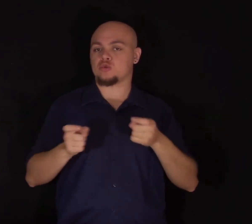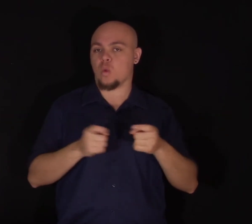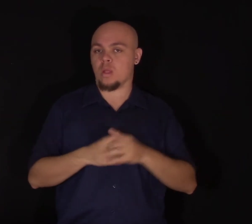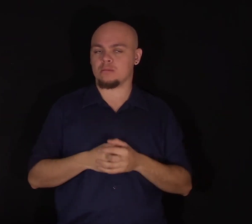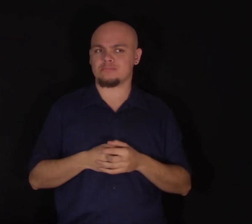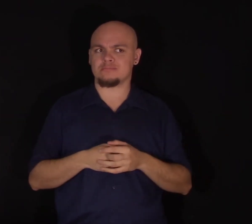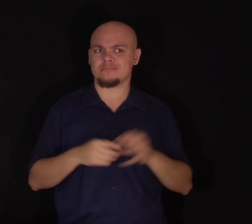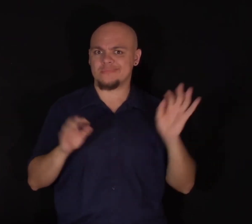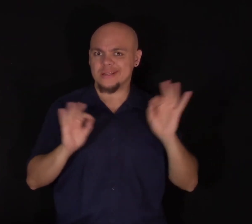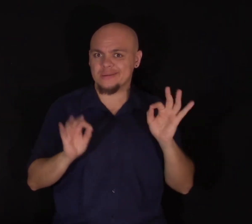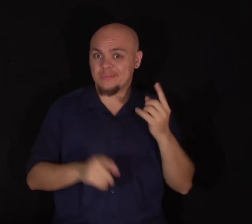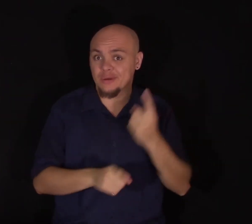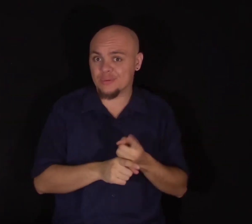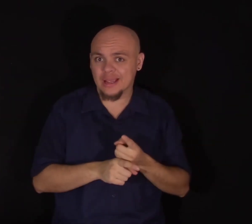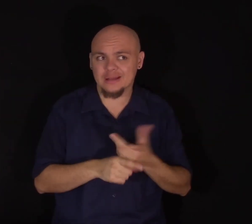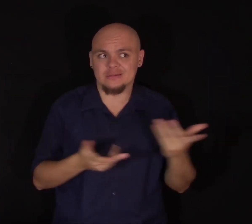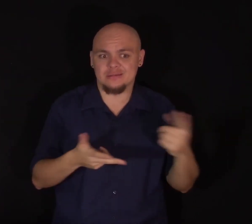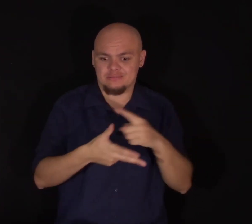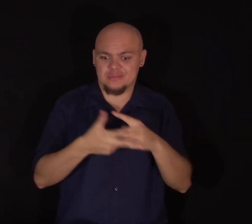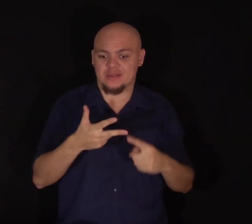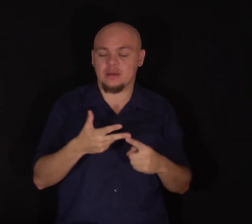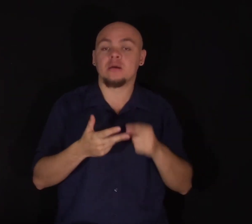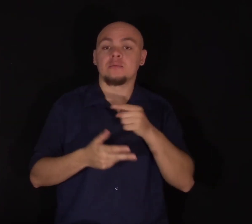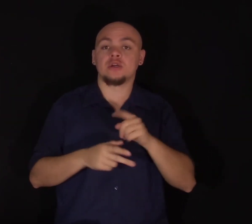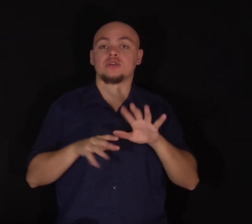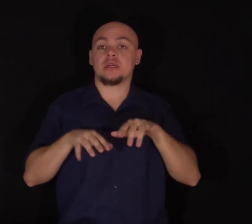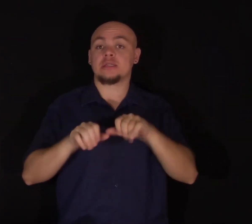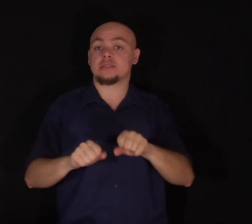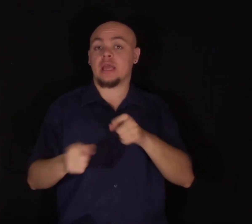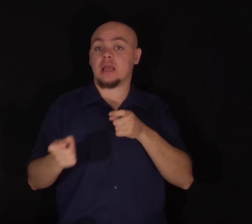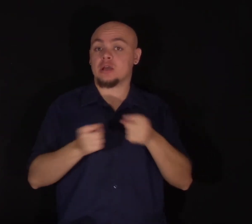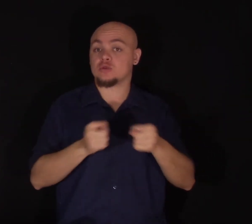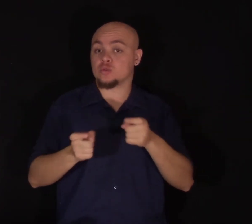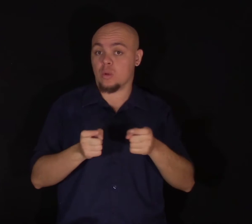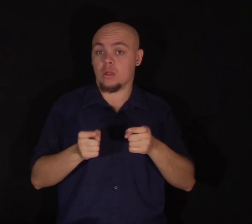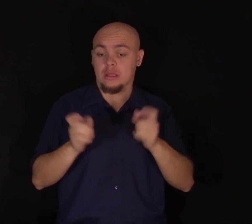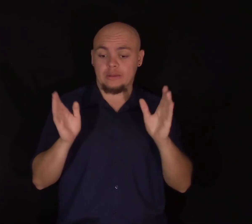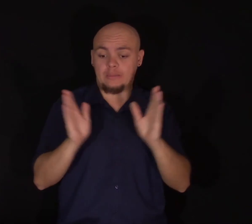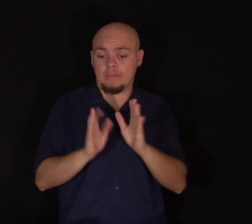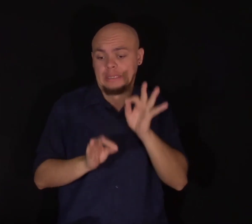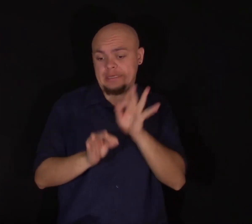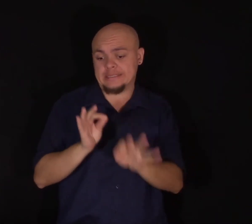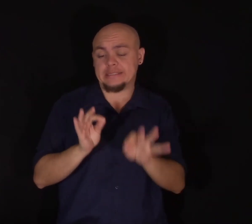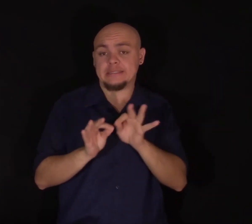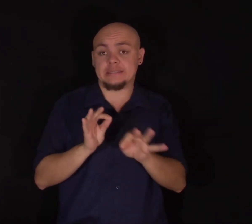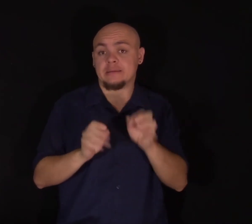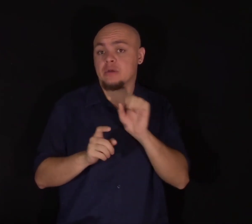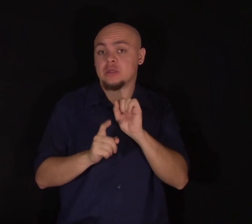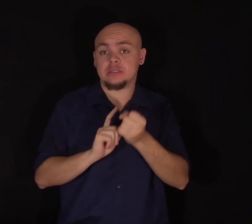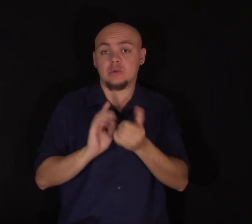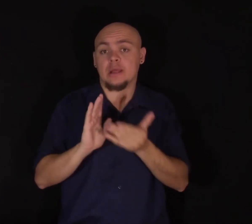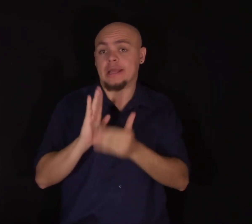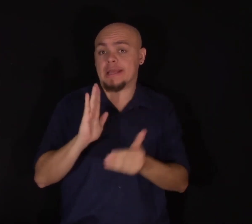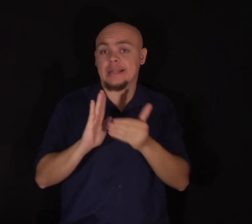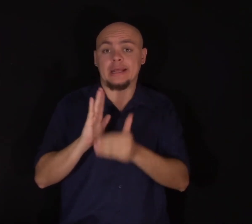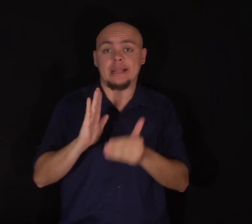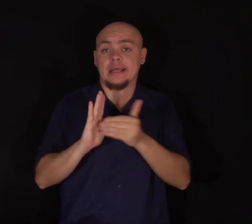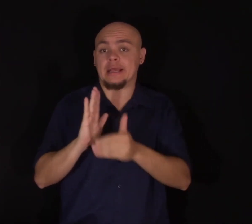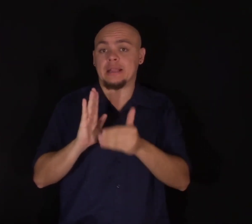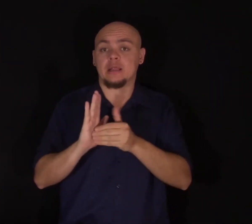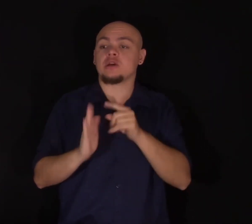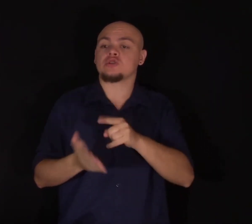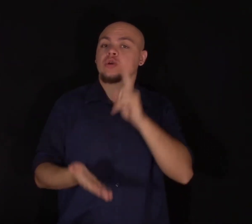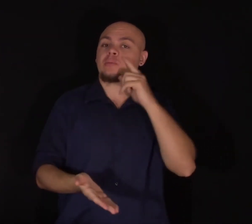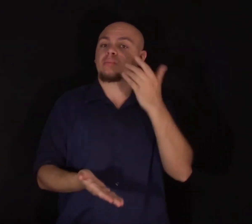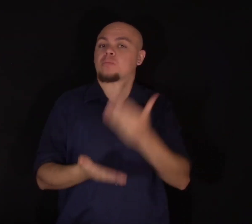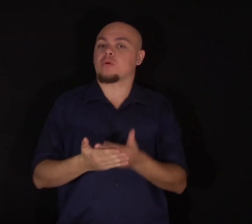the big deal? It doesn't matter. But when she gains control in those small situations over and over and over again, she's proving